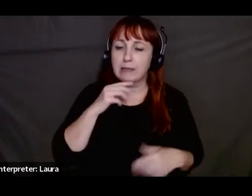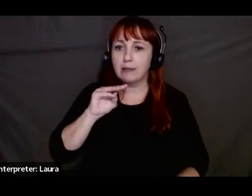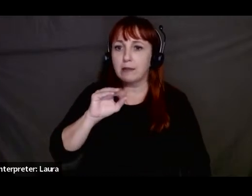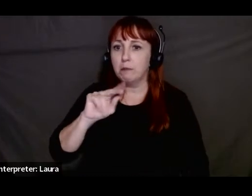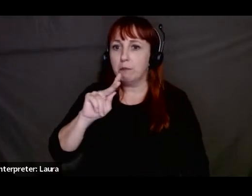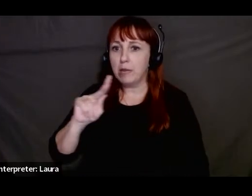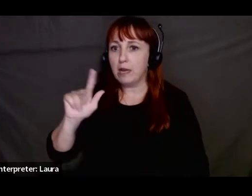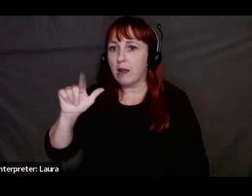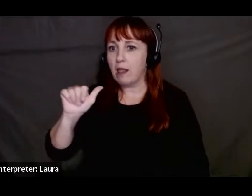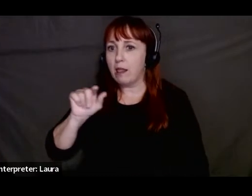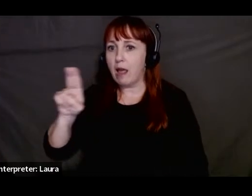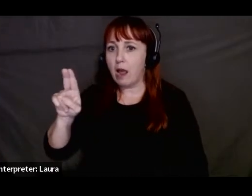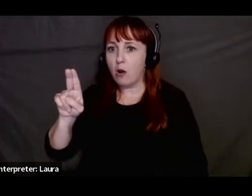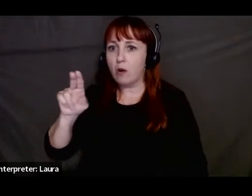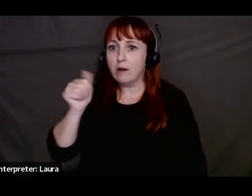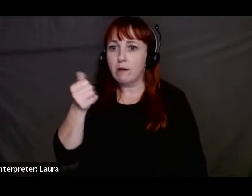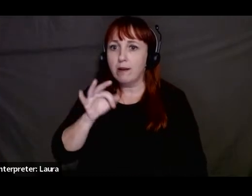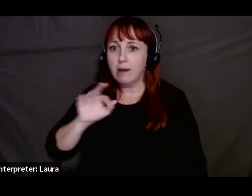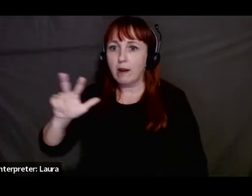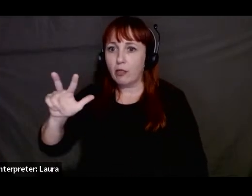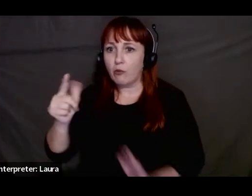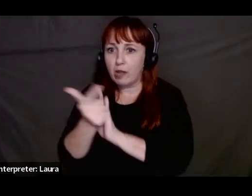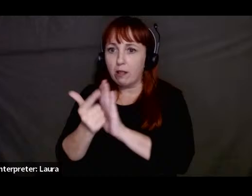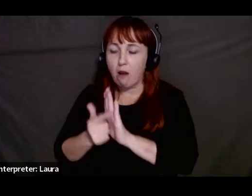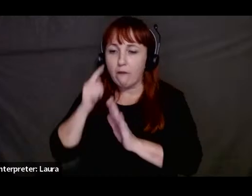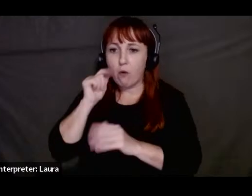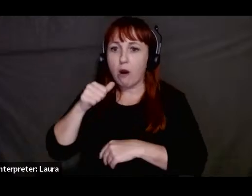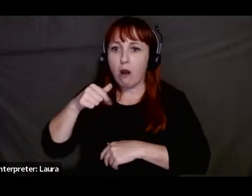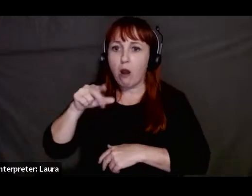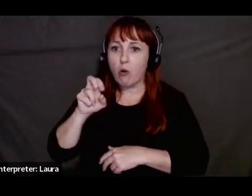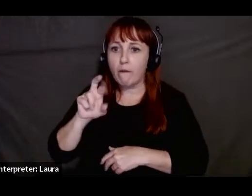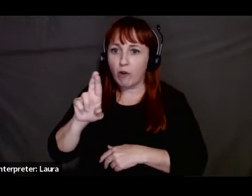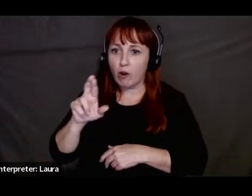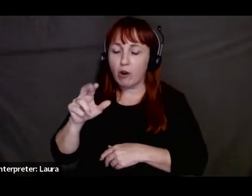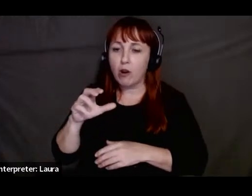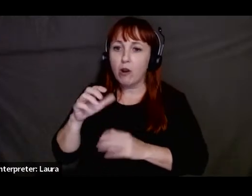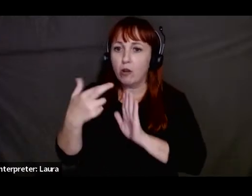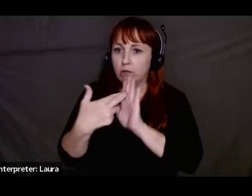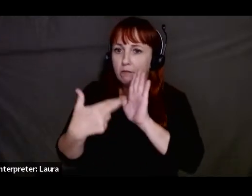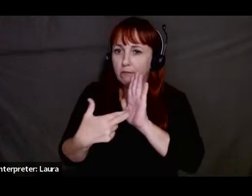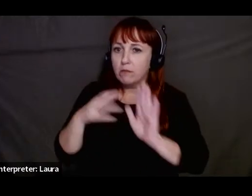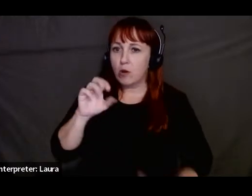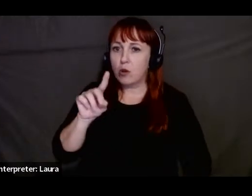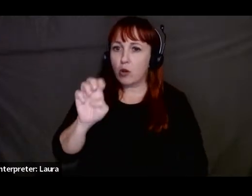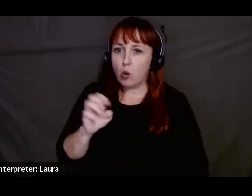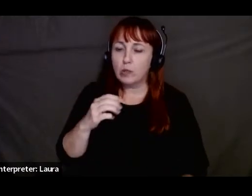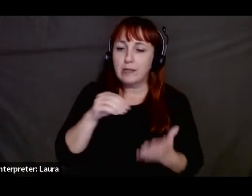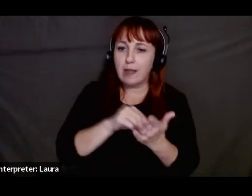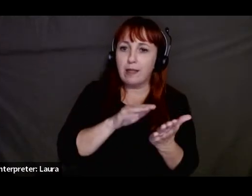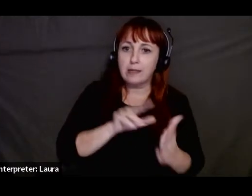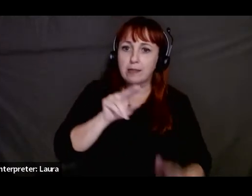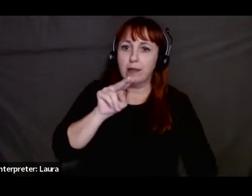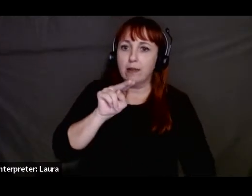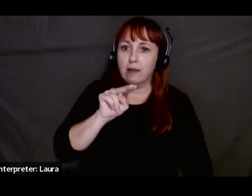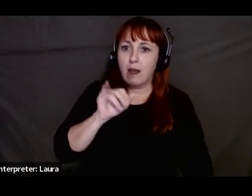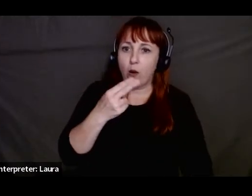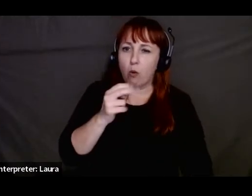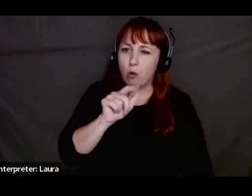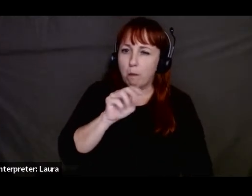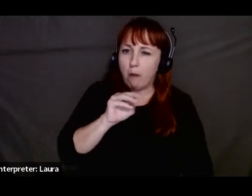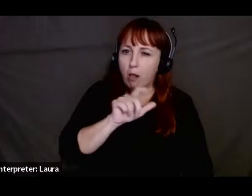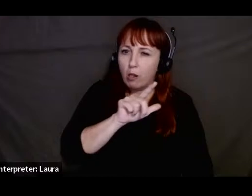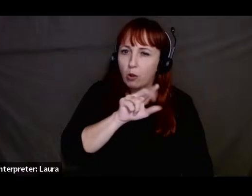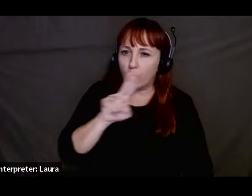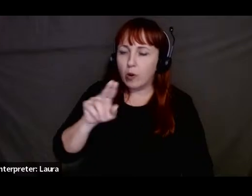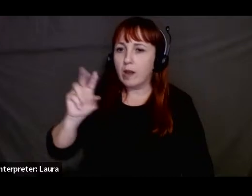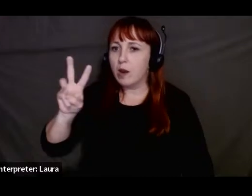Lau 1993 for the aquifer codes created that lists Anaiho, Malu, and Waimea aquifer